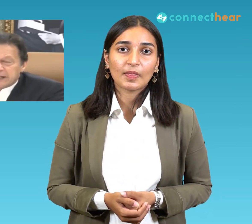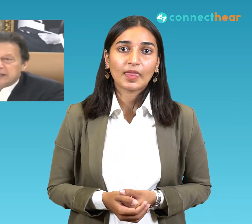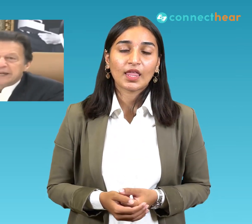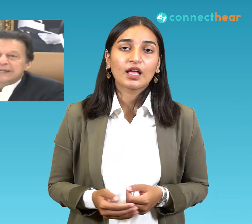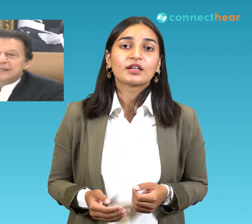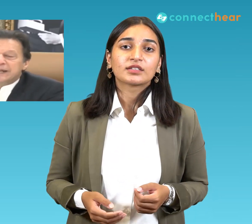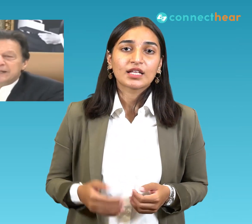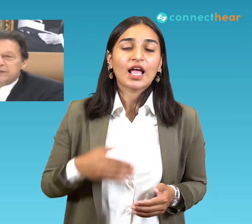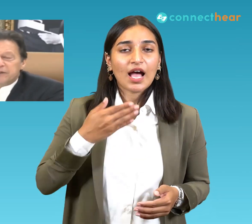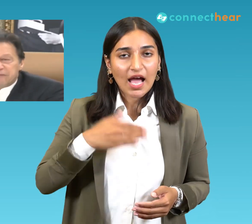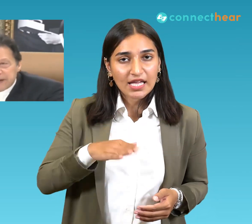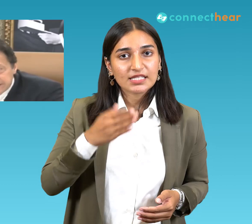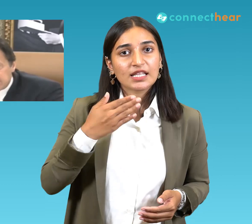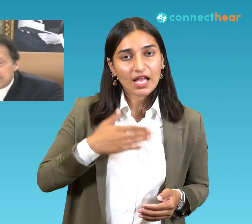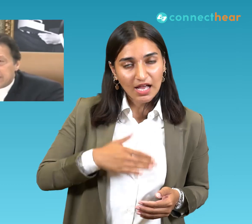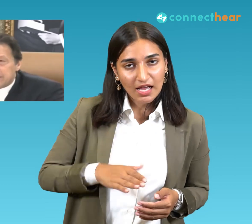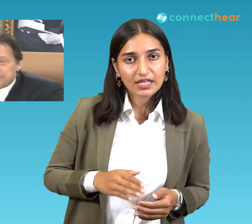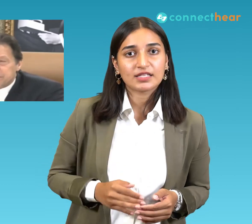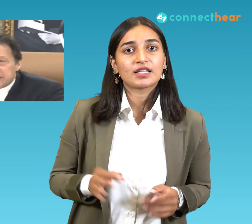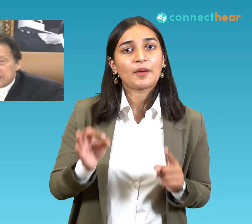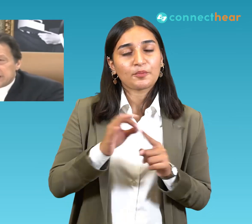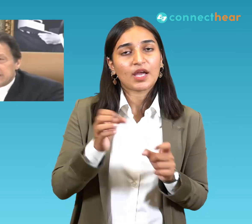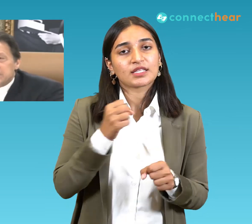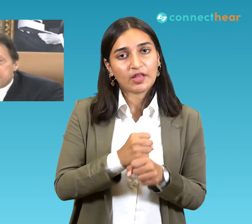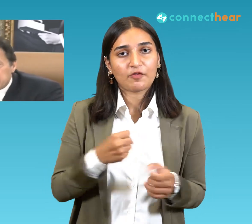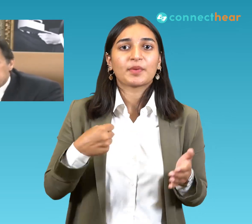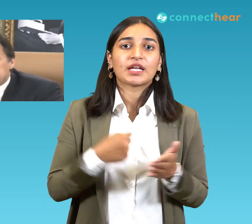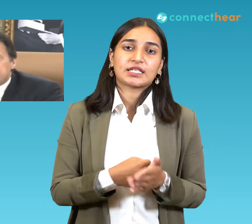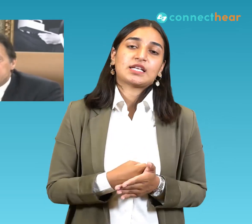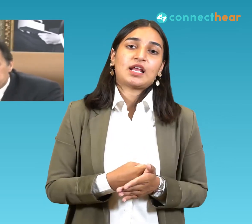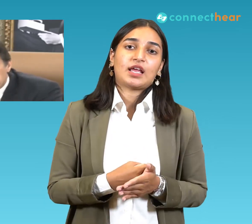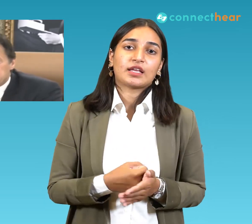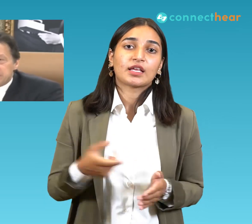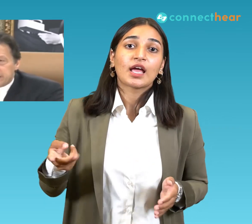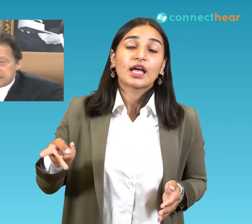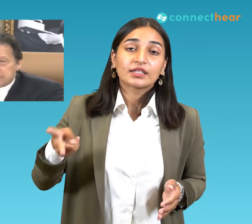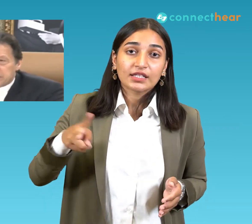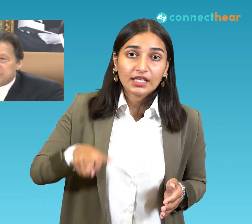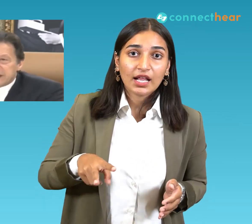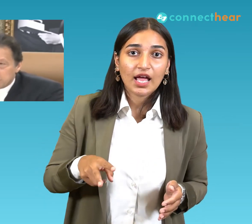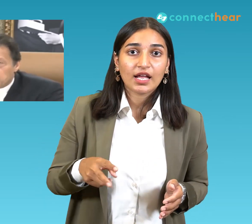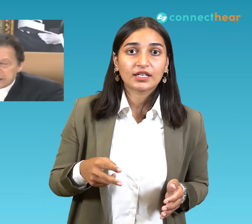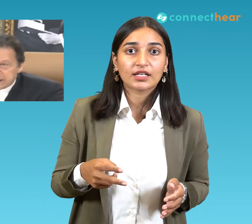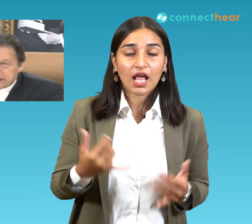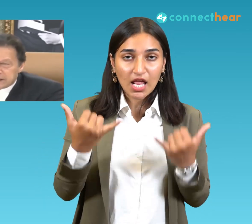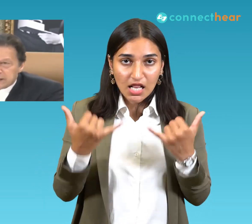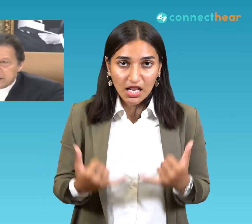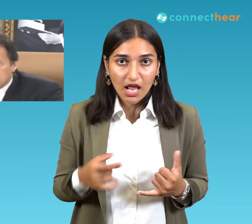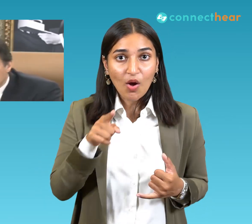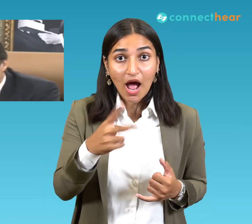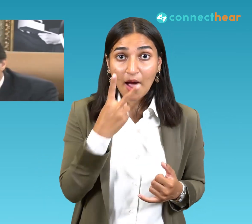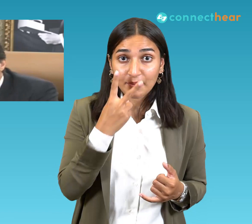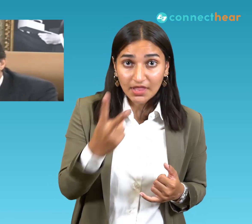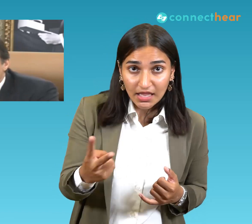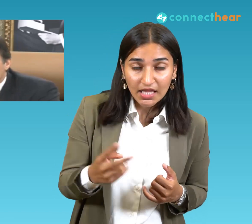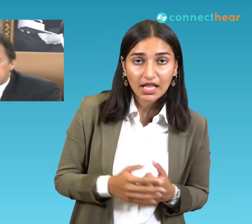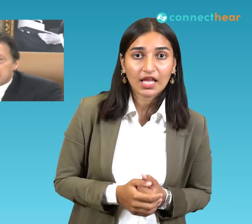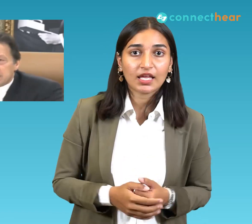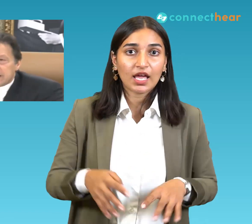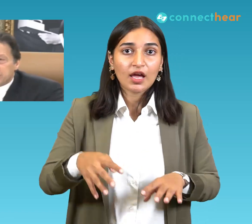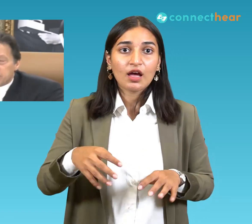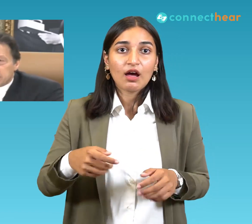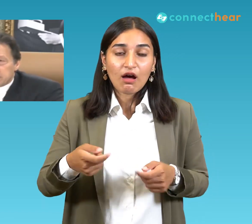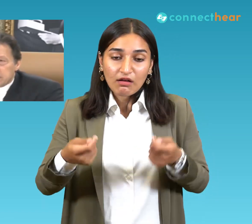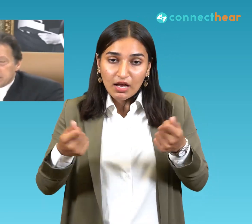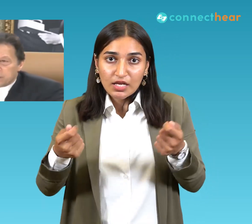that direction, and it is reflected now, and especially in our construction sector, because that's one sector where 30 industries